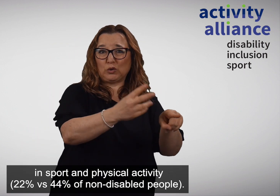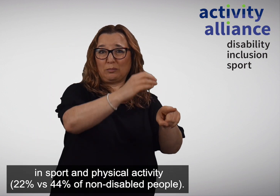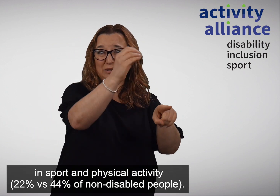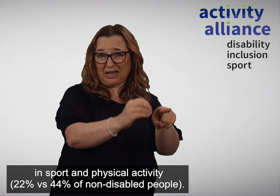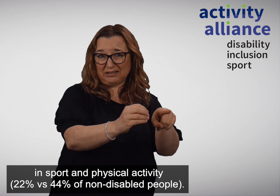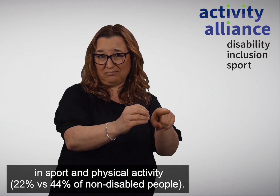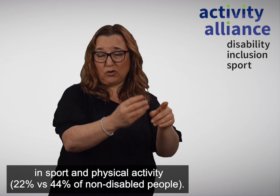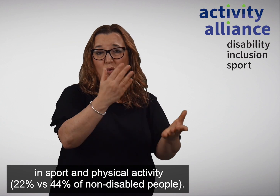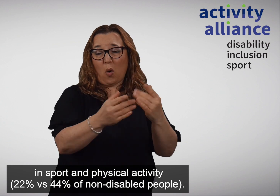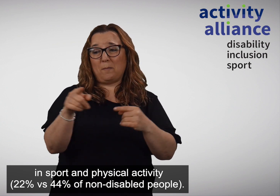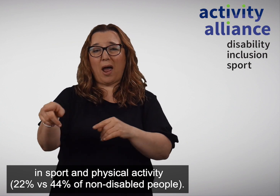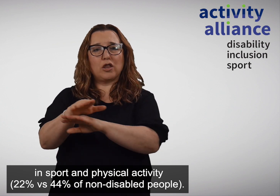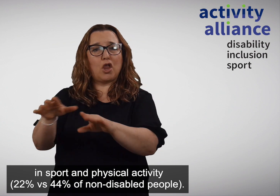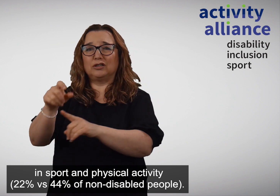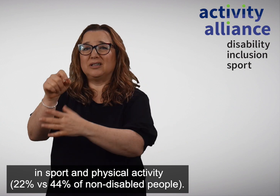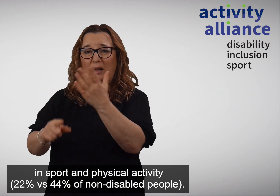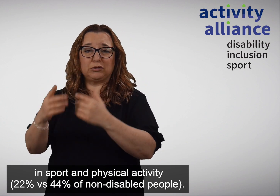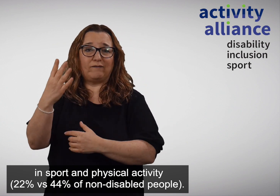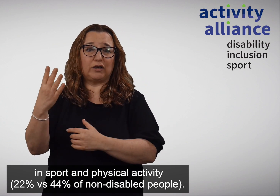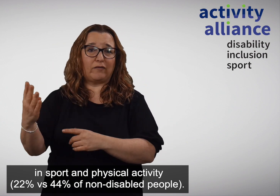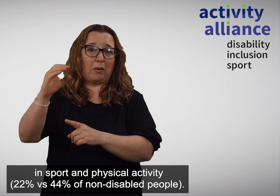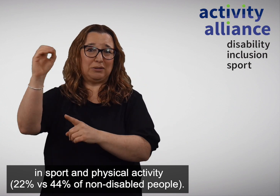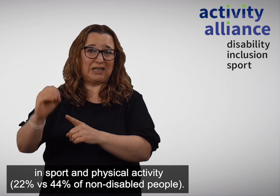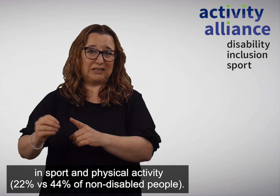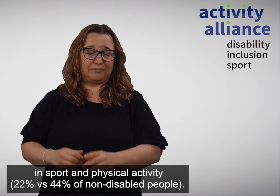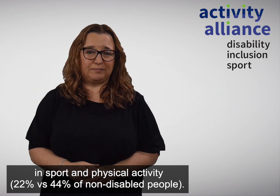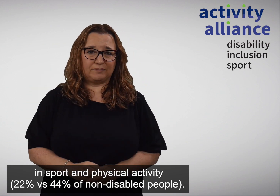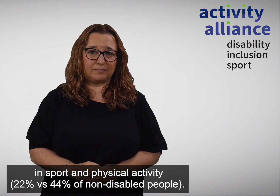22% of disabled people compared to 44% of non-disabled people.